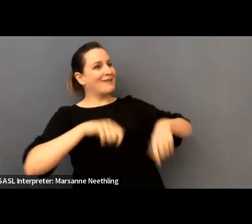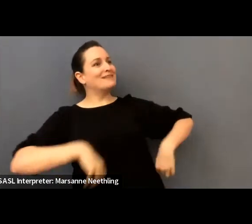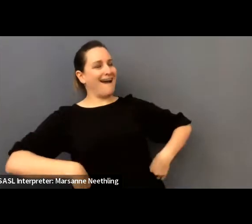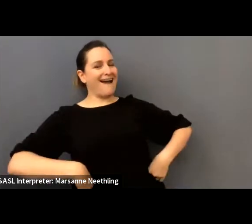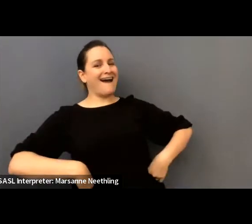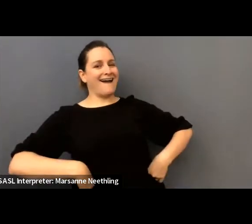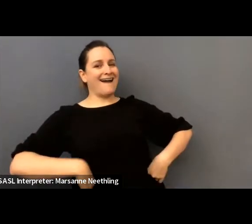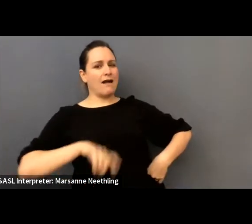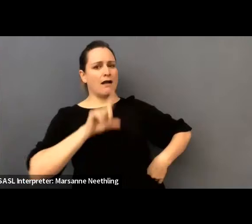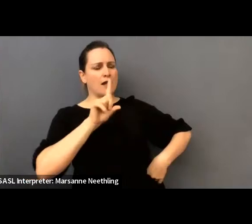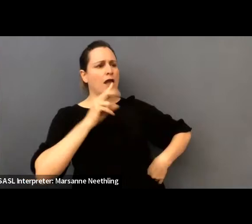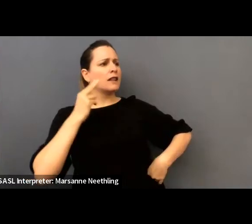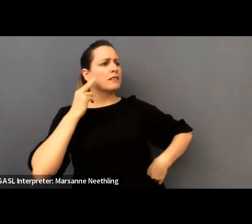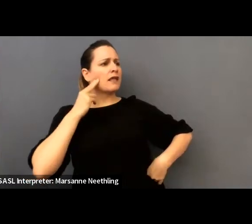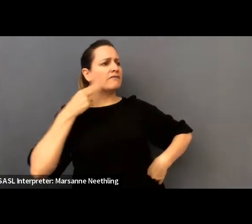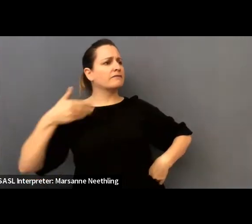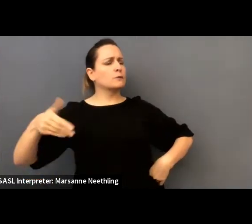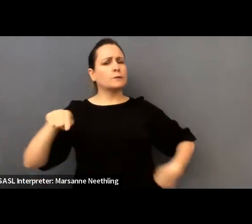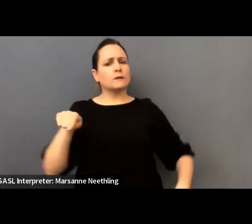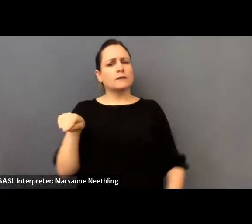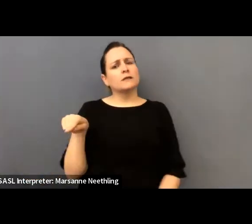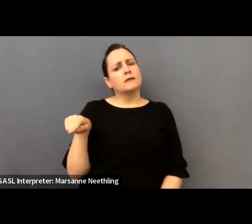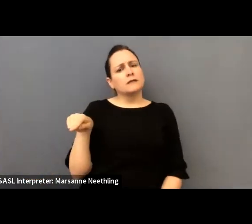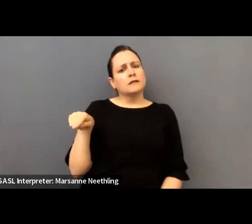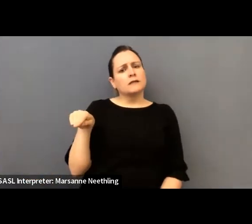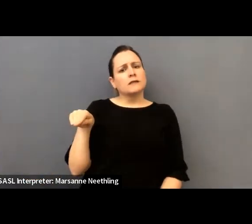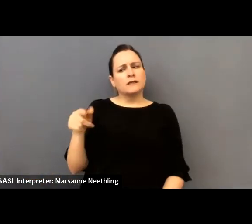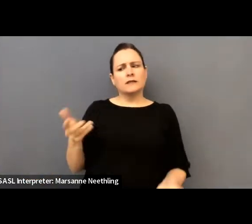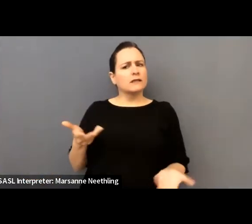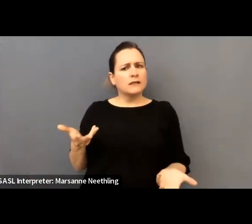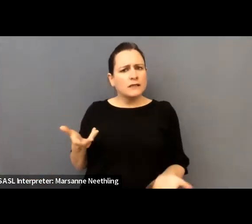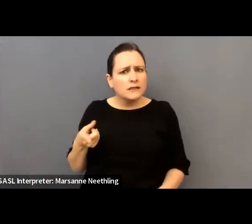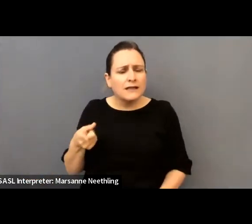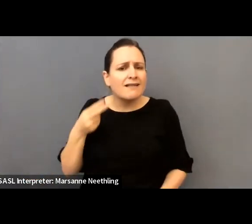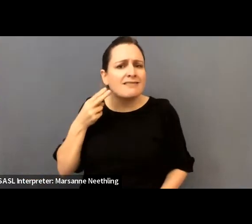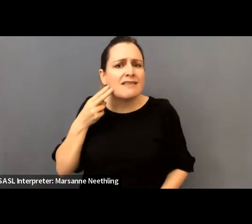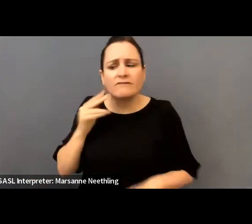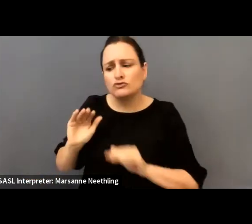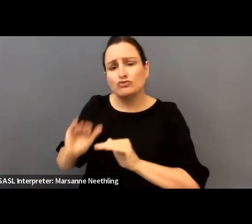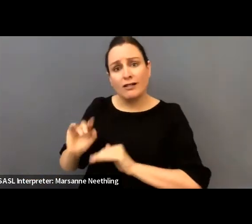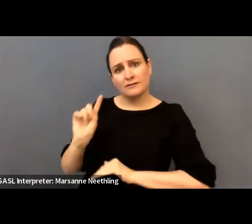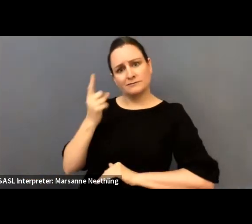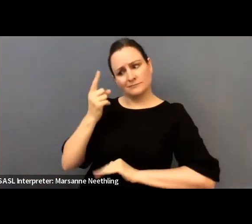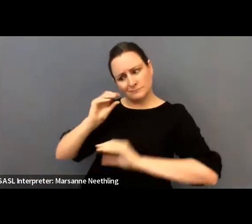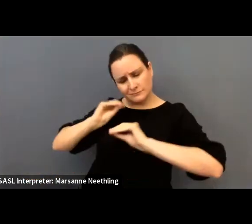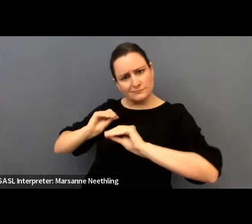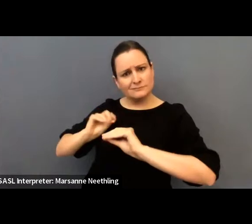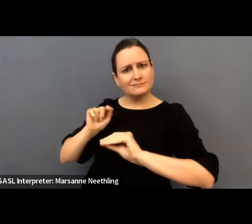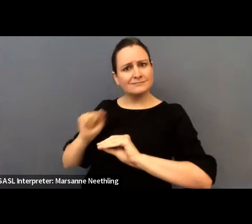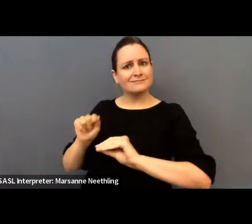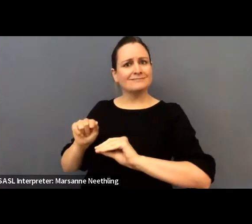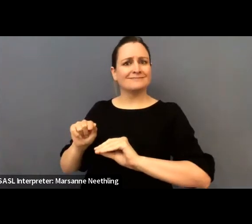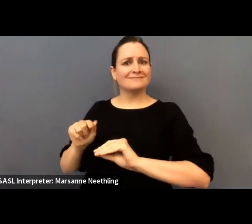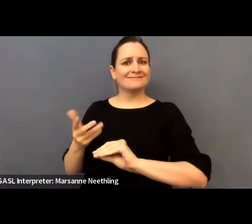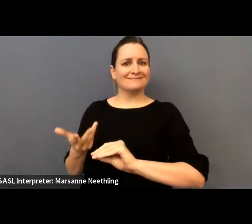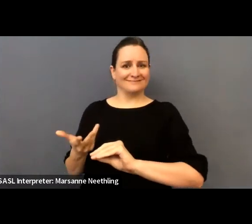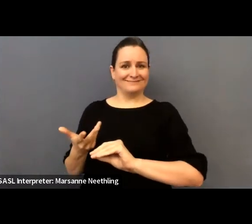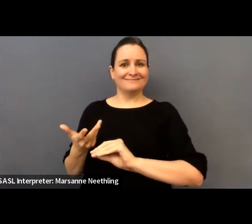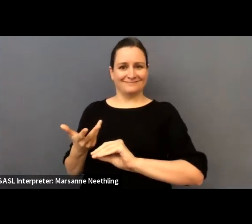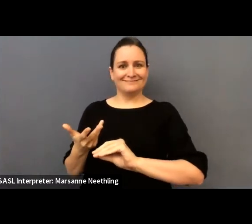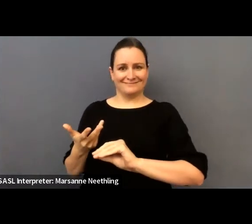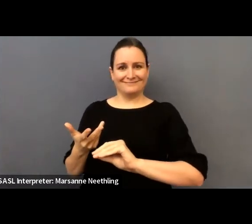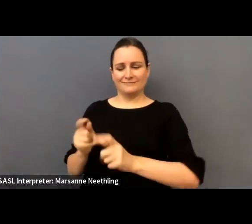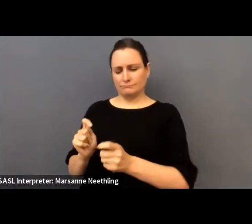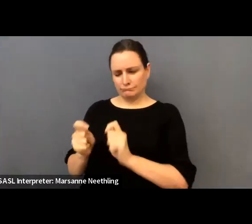removed from the community and in special schools? Clearly, there would be challenges around promoting and normalizing